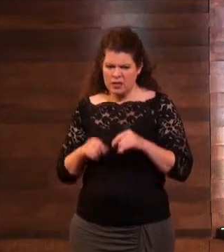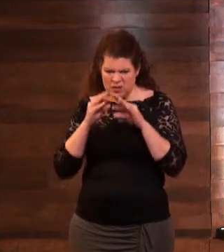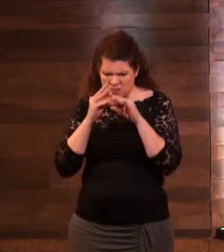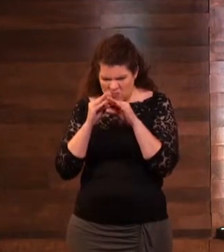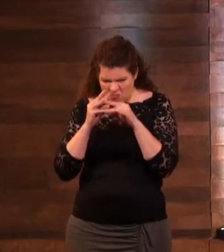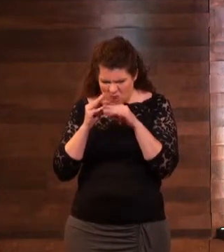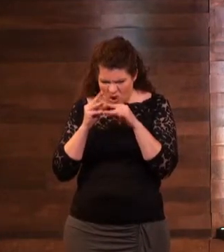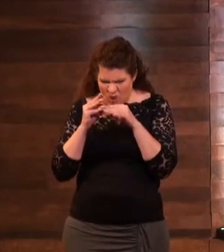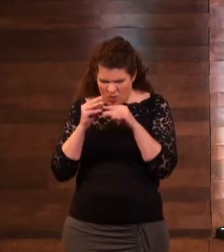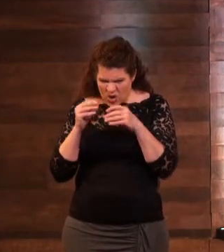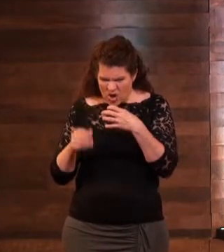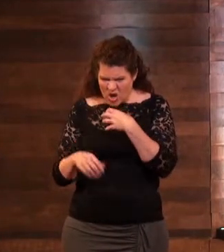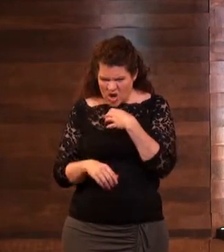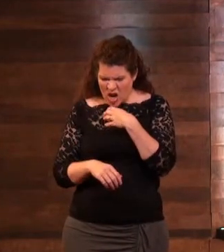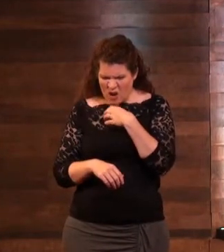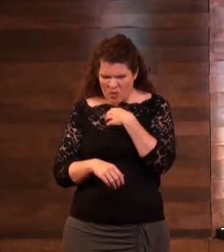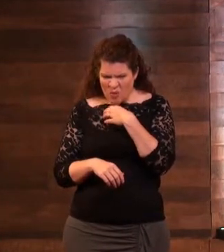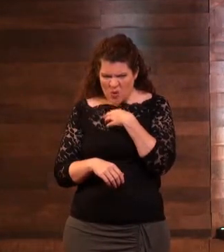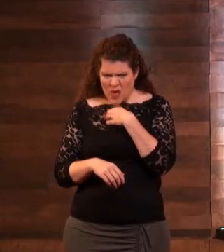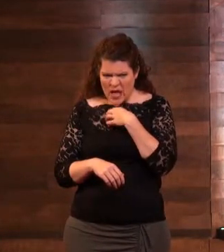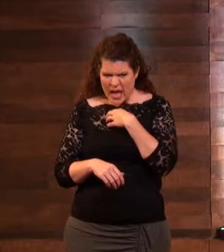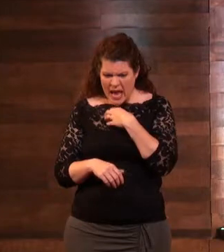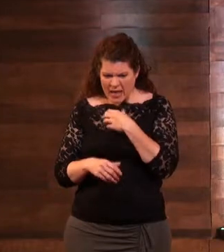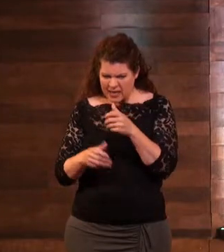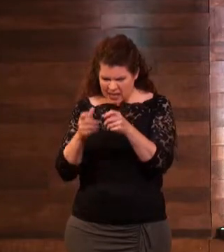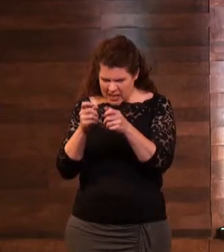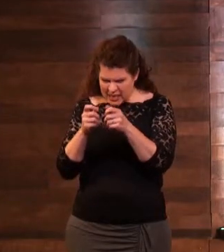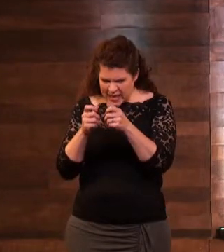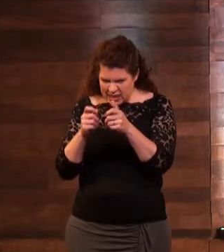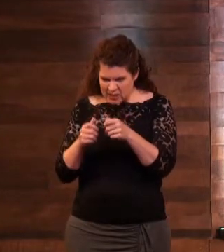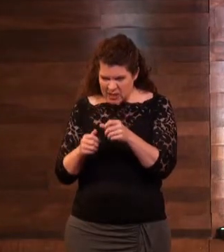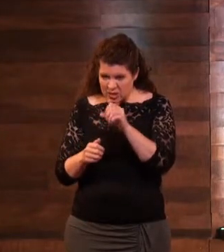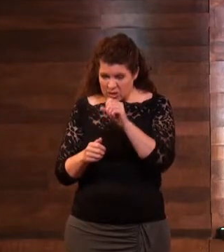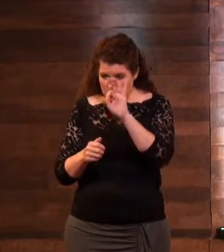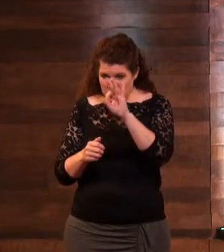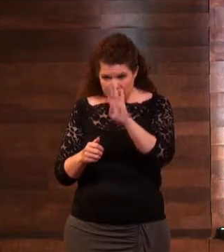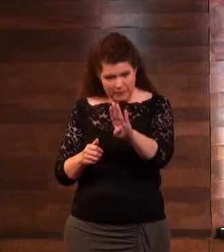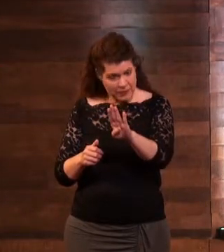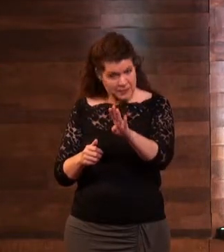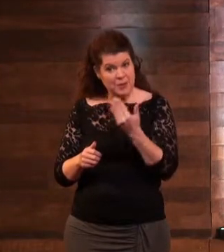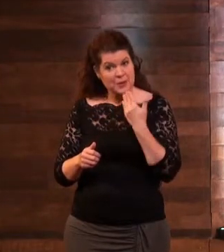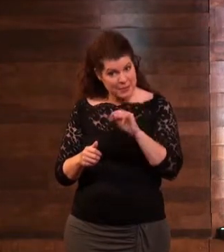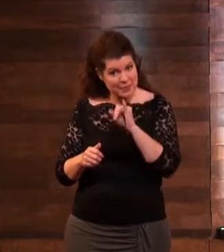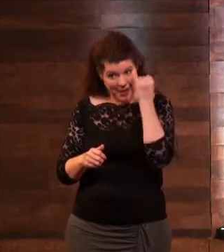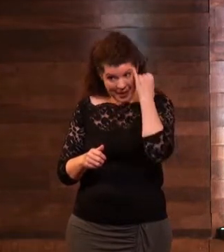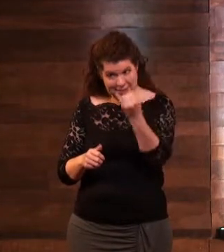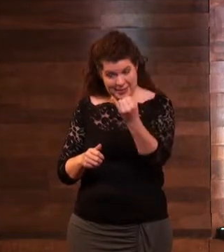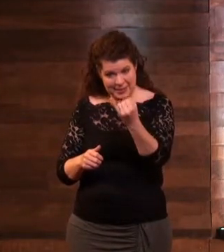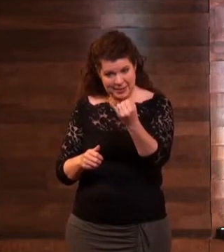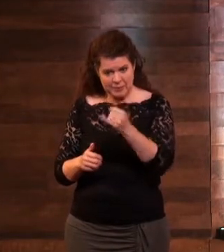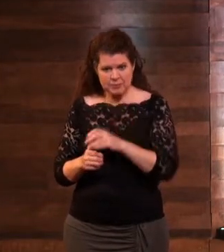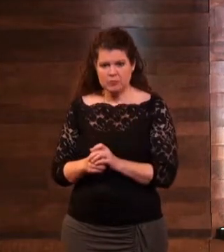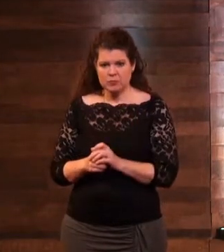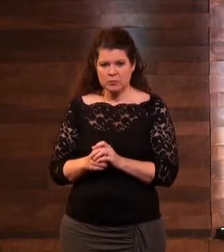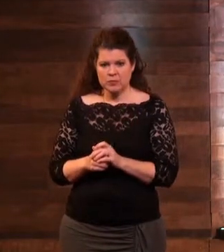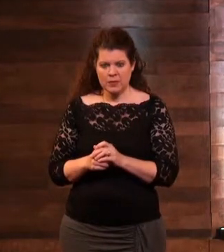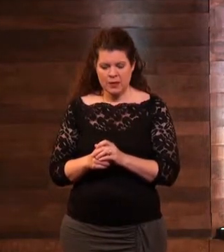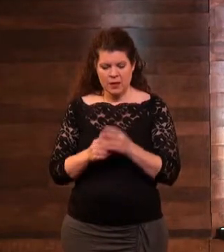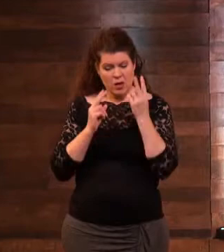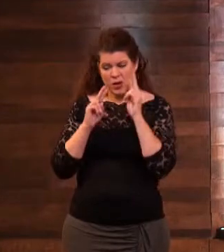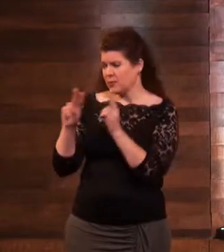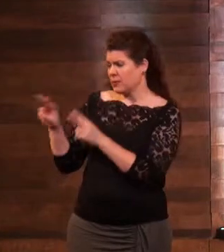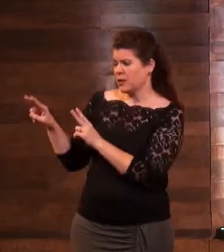and post stuff on Facebook. That's a really bad idea, by the way. Maybe you just, you know, ignore it and do whatever you want to